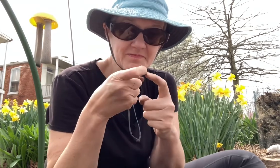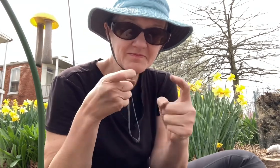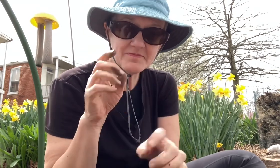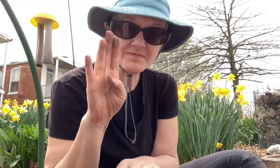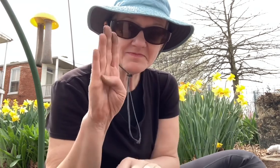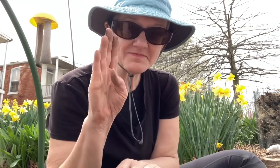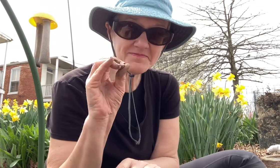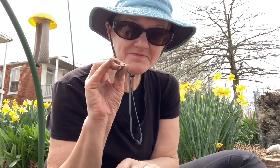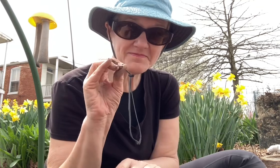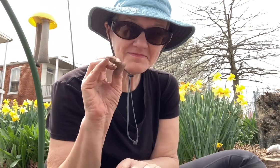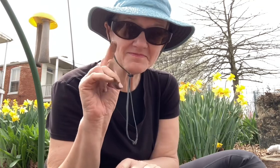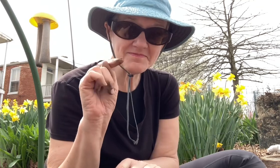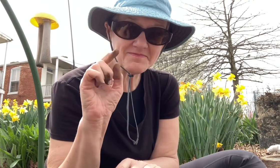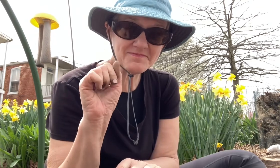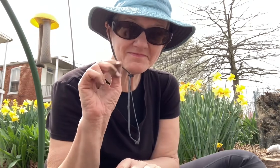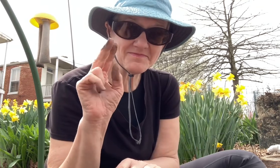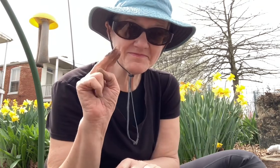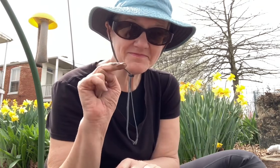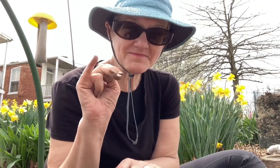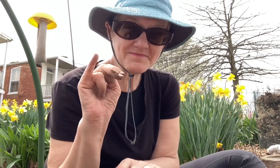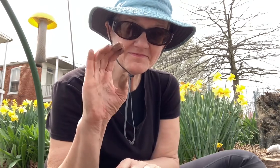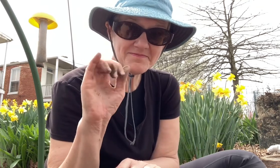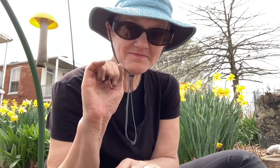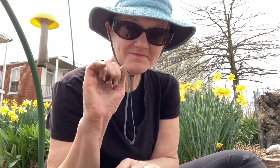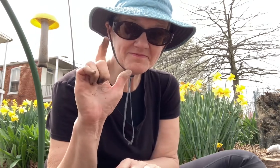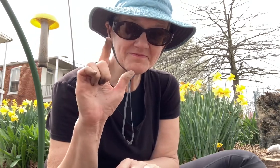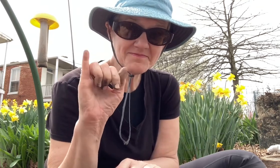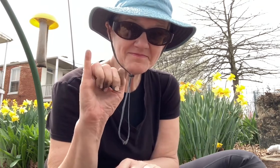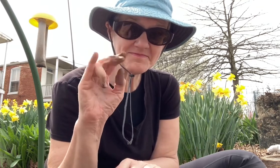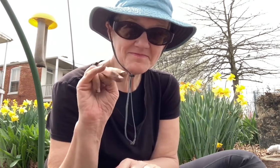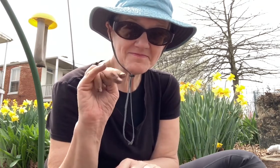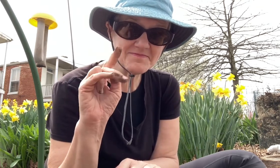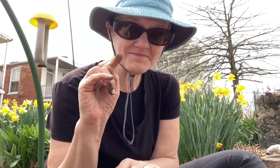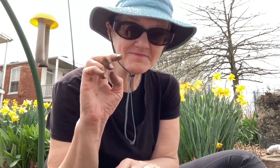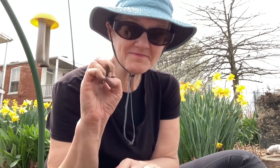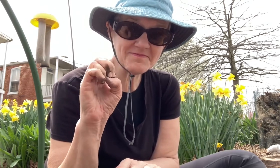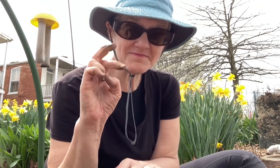that I bought from Botanical Interests.